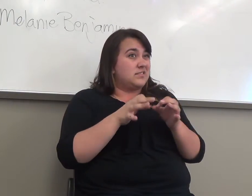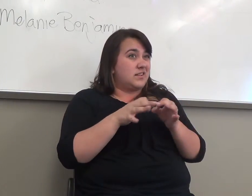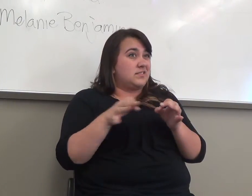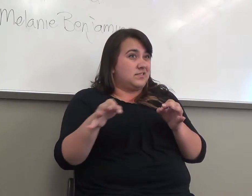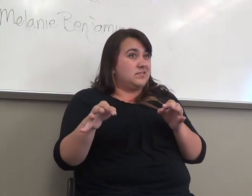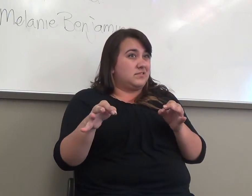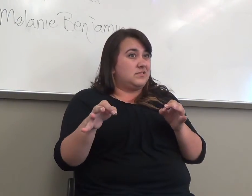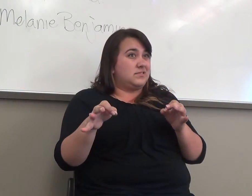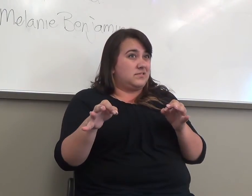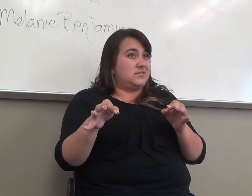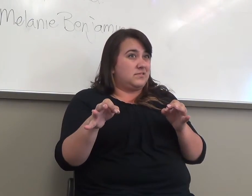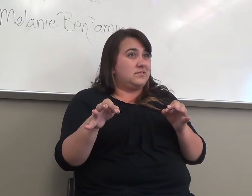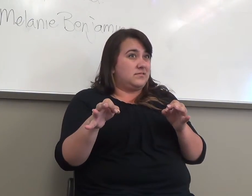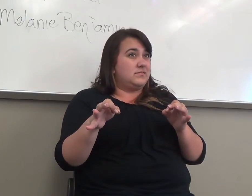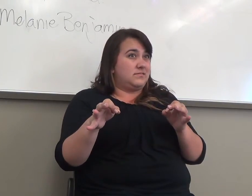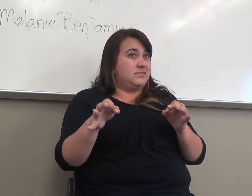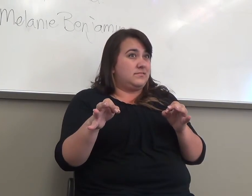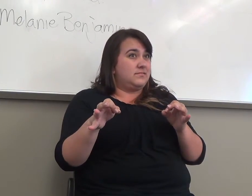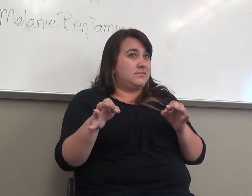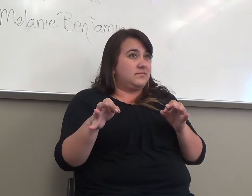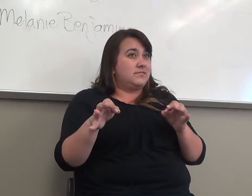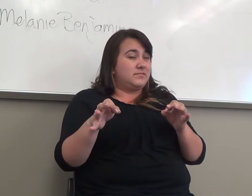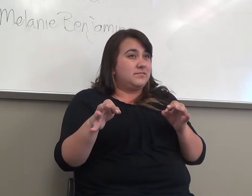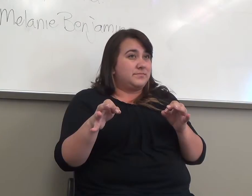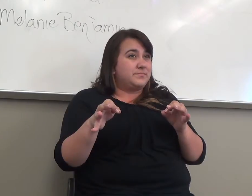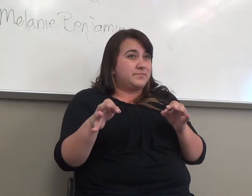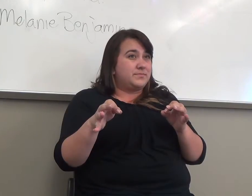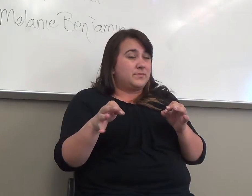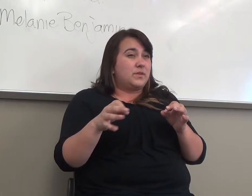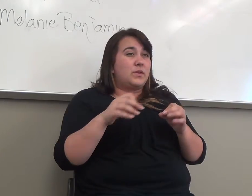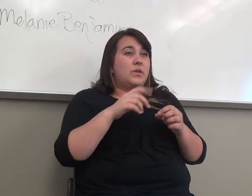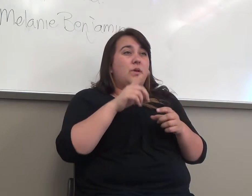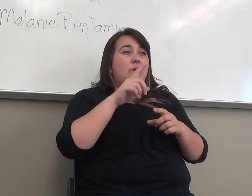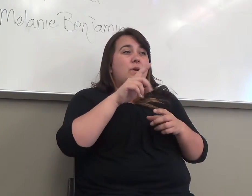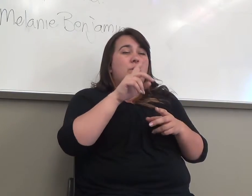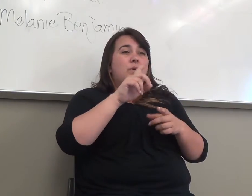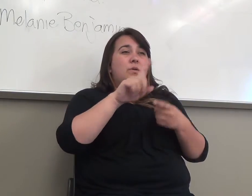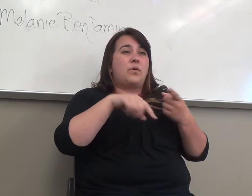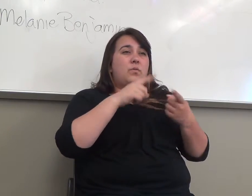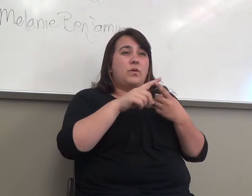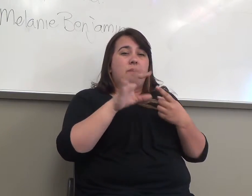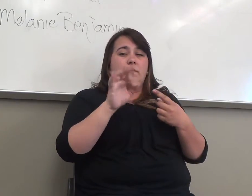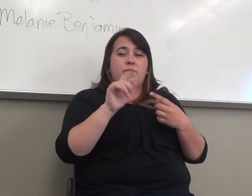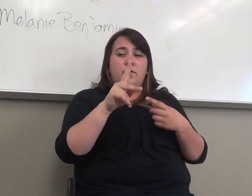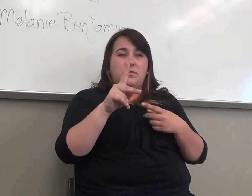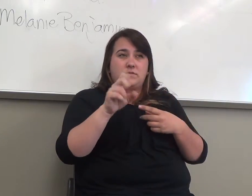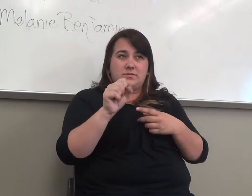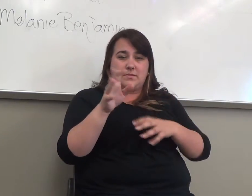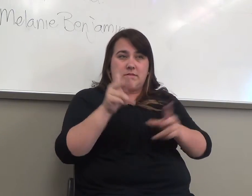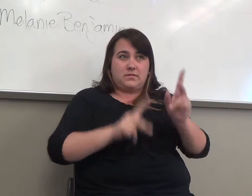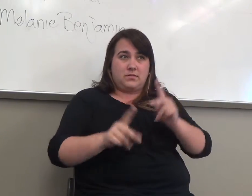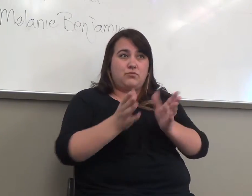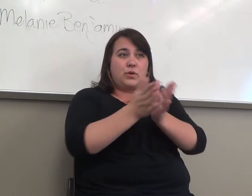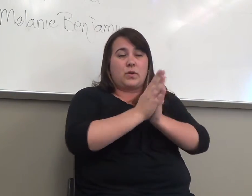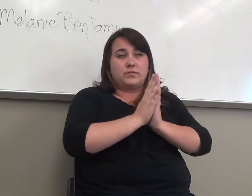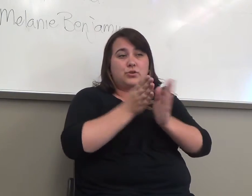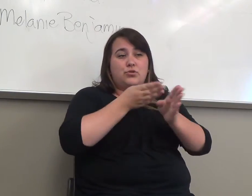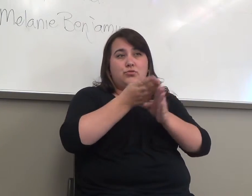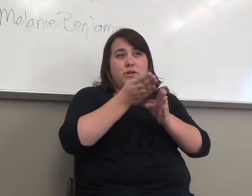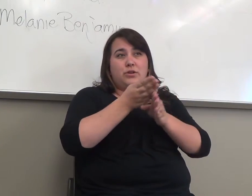in a sense, comes at the end. When folks request career advice, Diane Sawyer